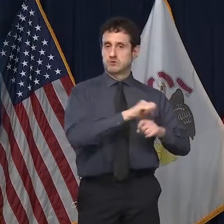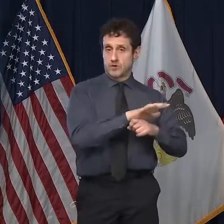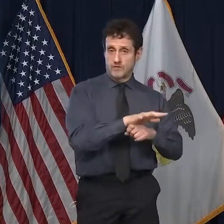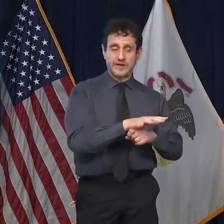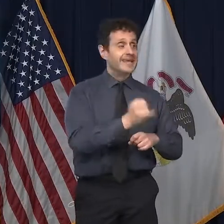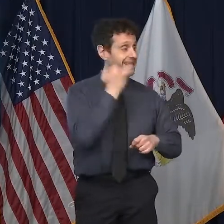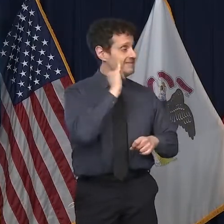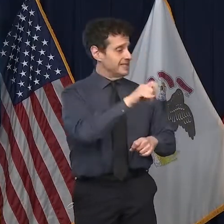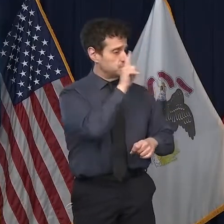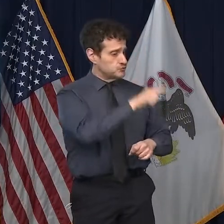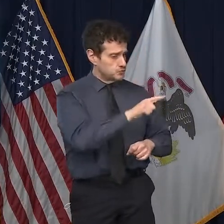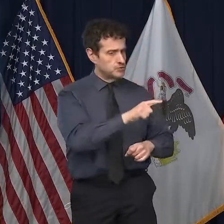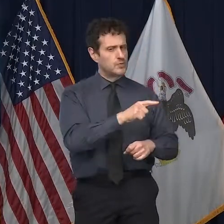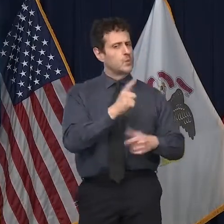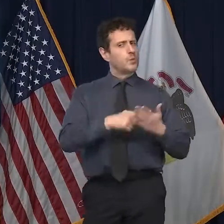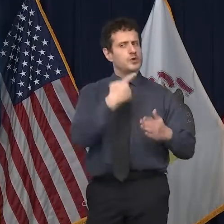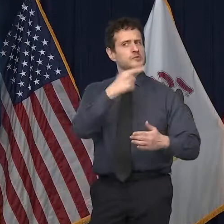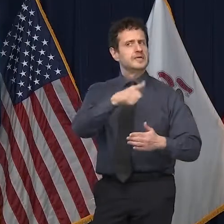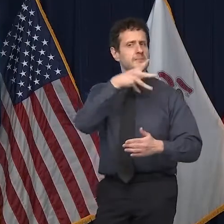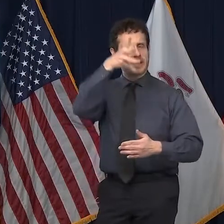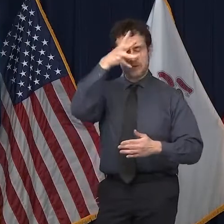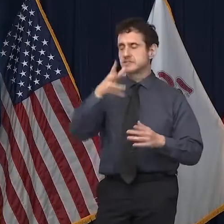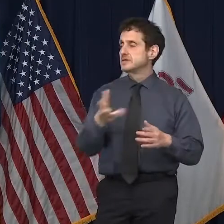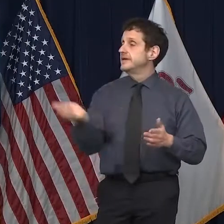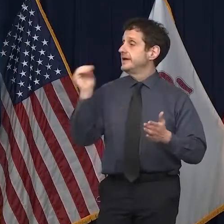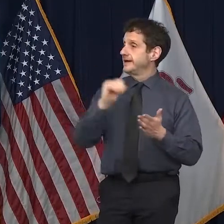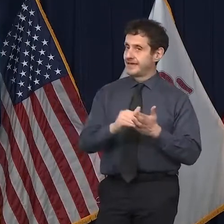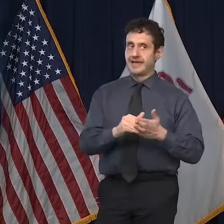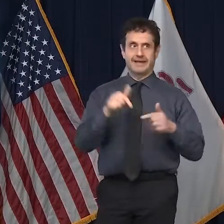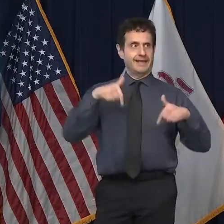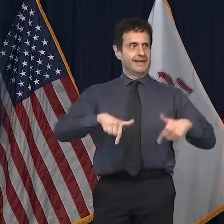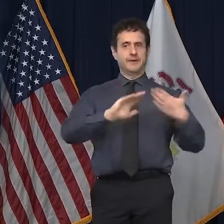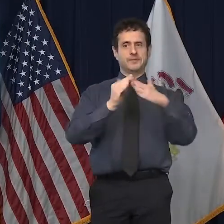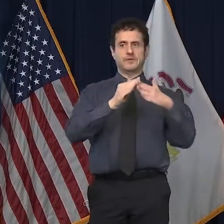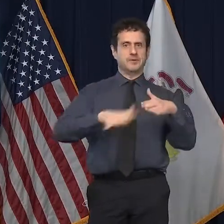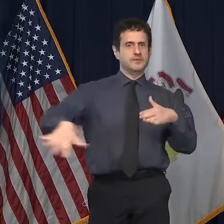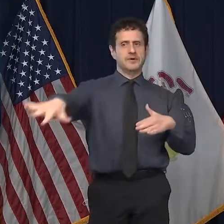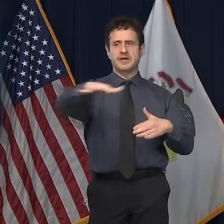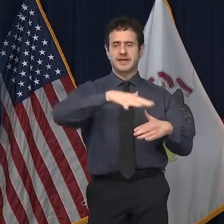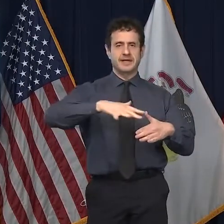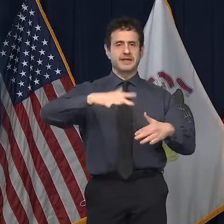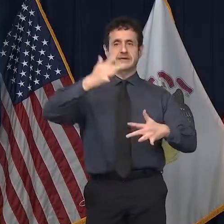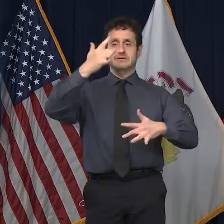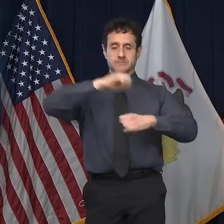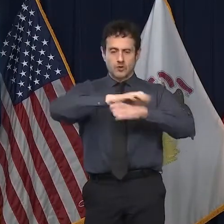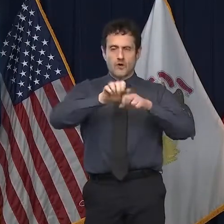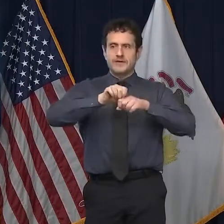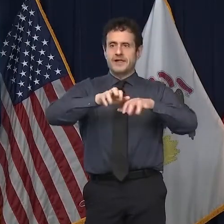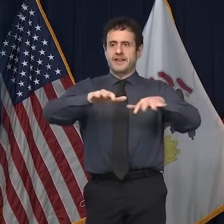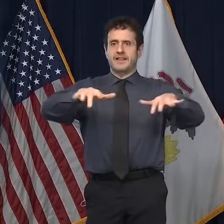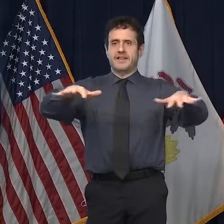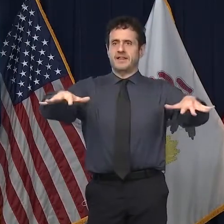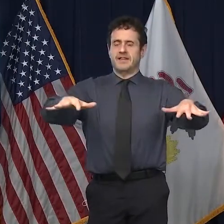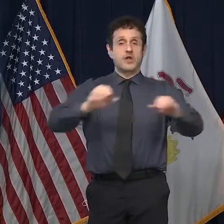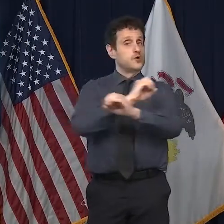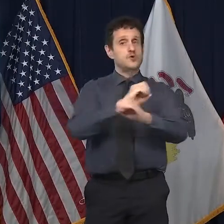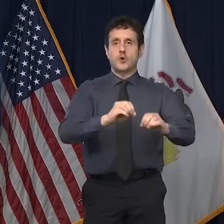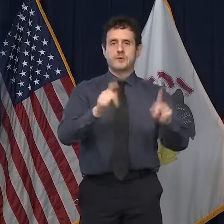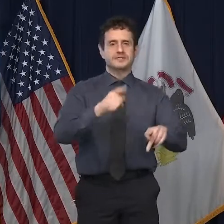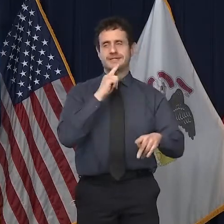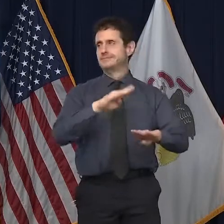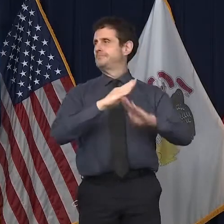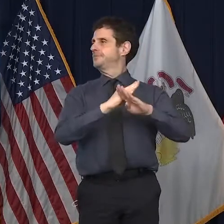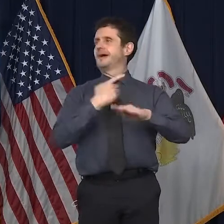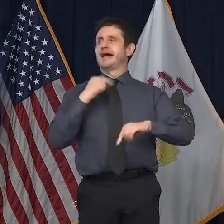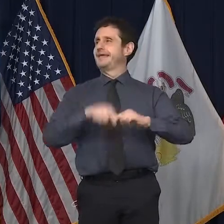So again, when you have this much disease in our community, no one is immune. So whatever the